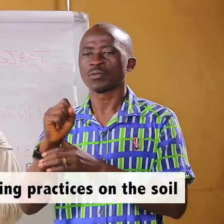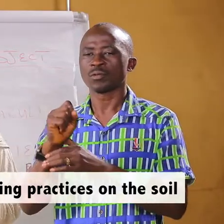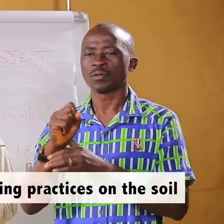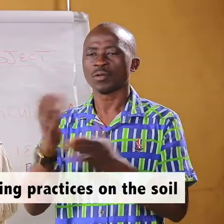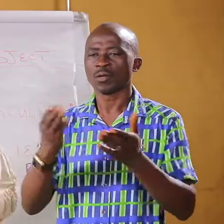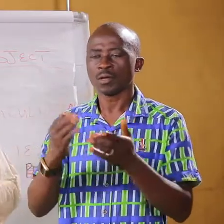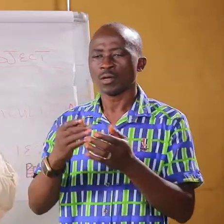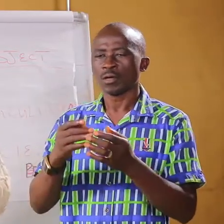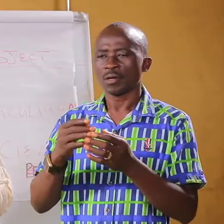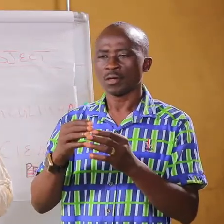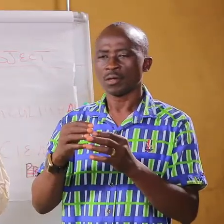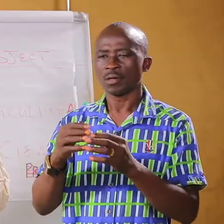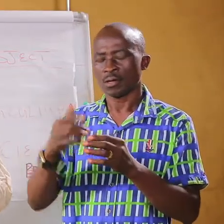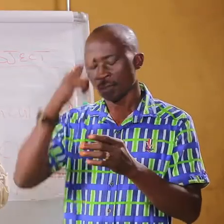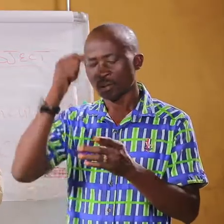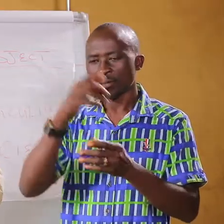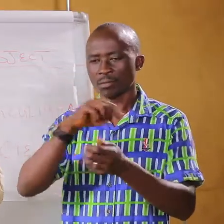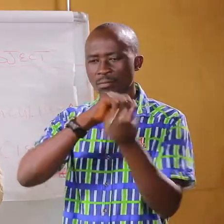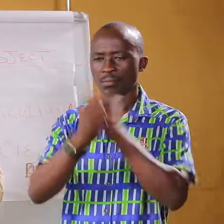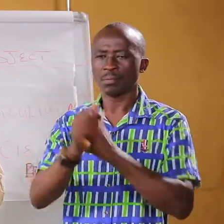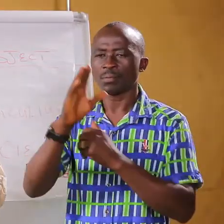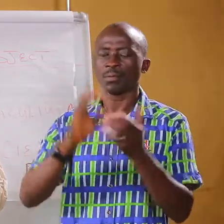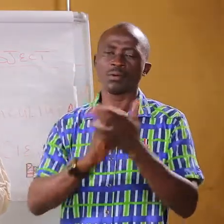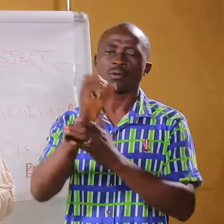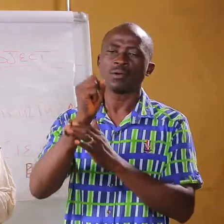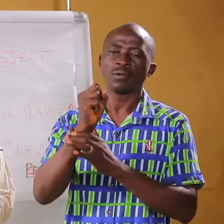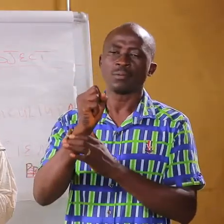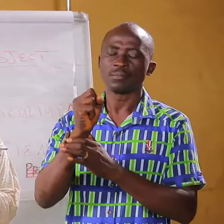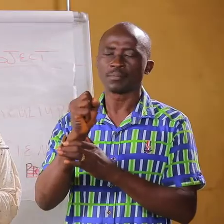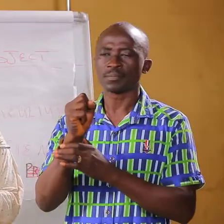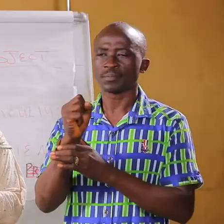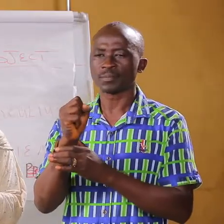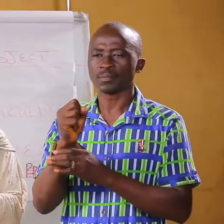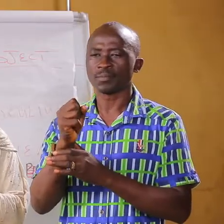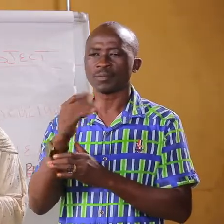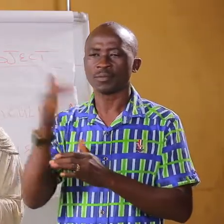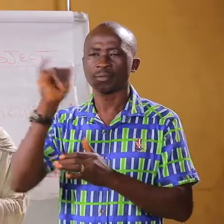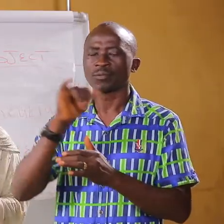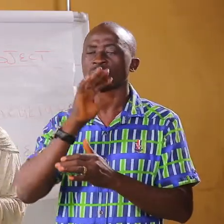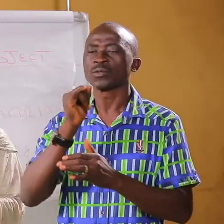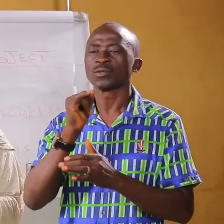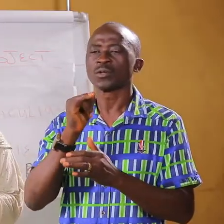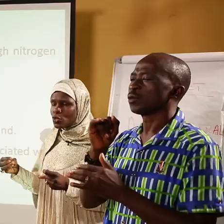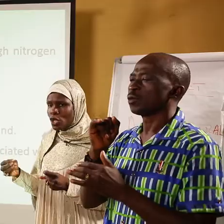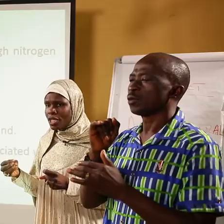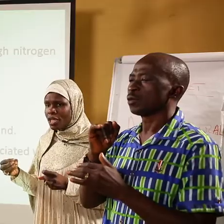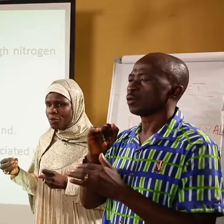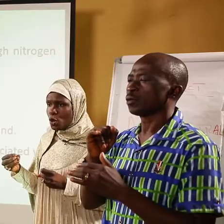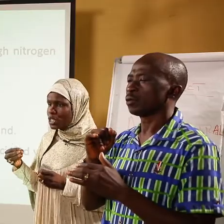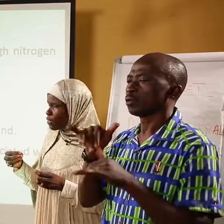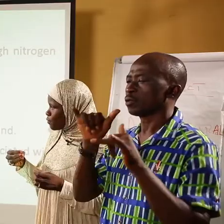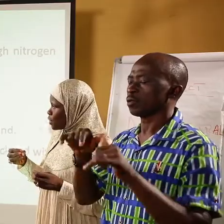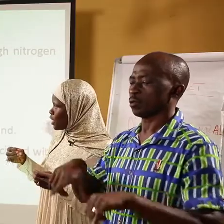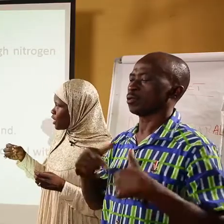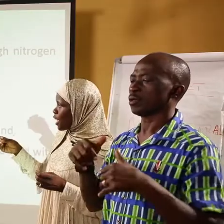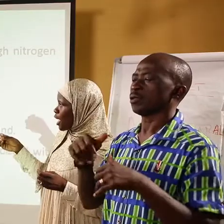in crop rotations, since you are changing your crops, you are rotating the crops, they will not what? They will not survive in the soil.